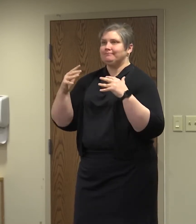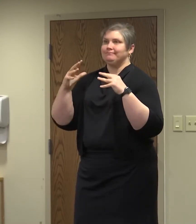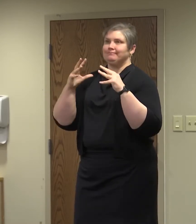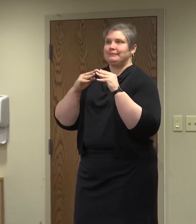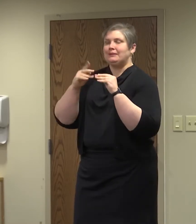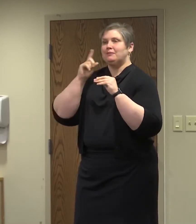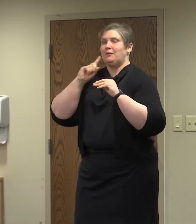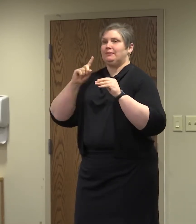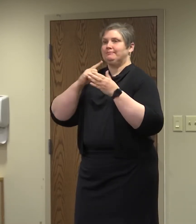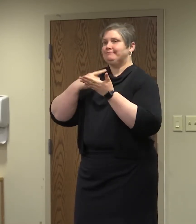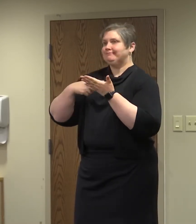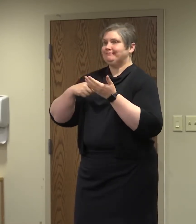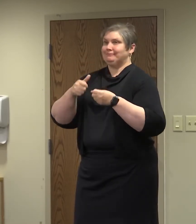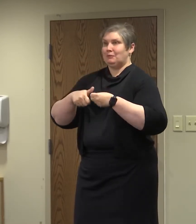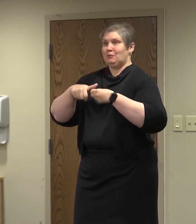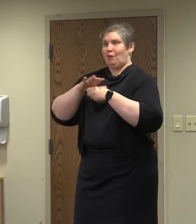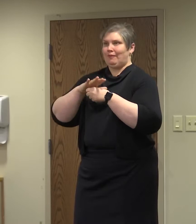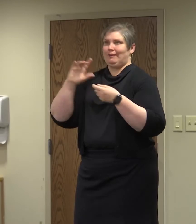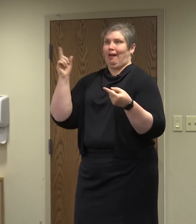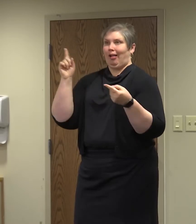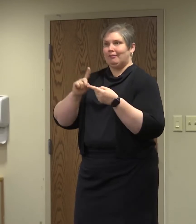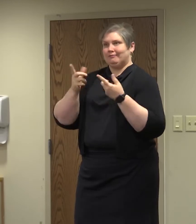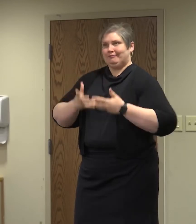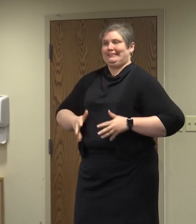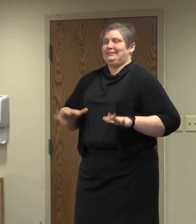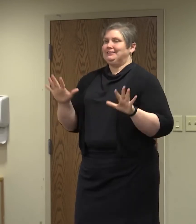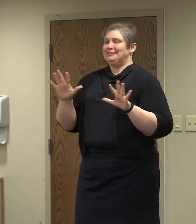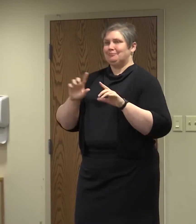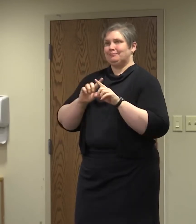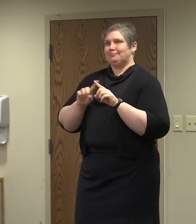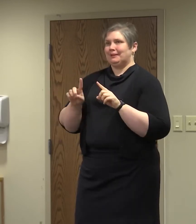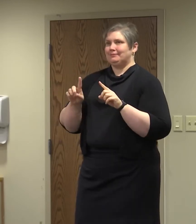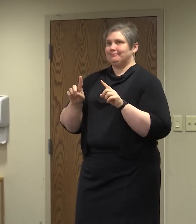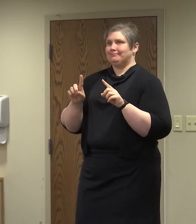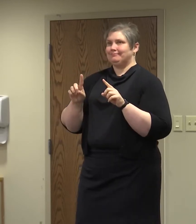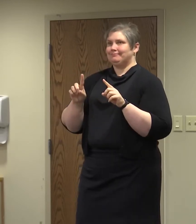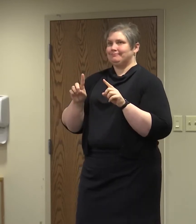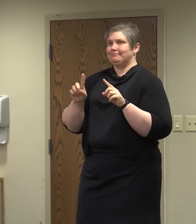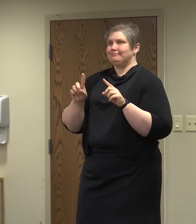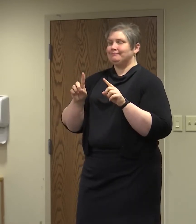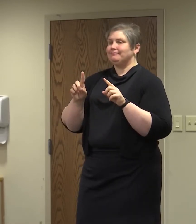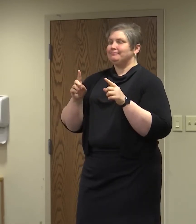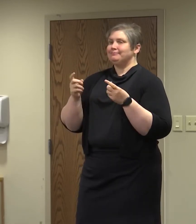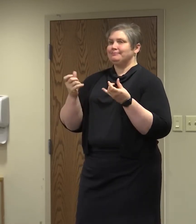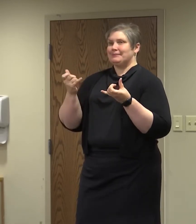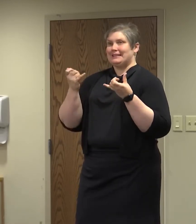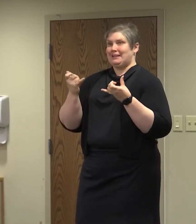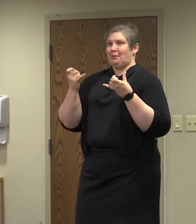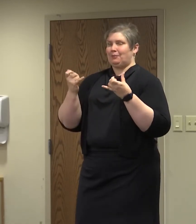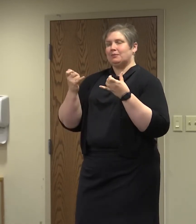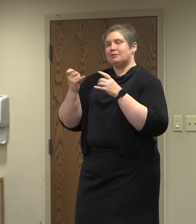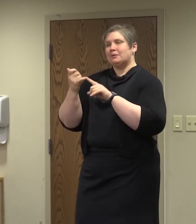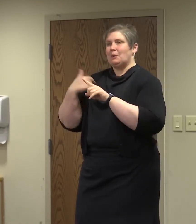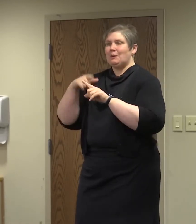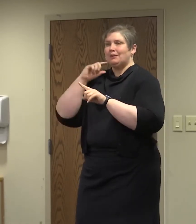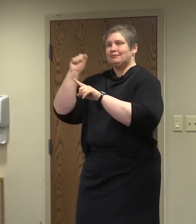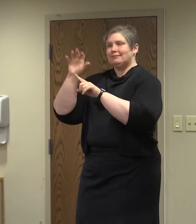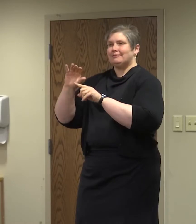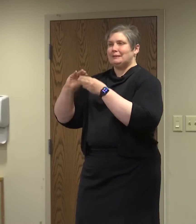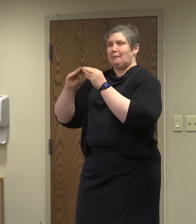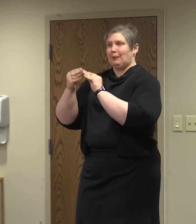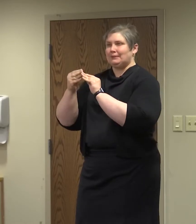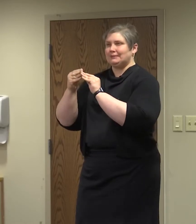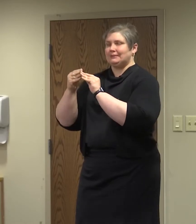hoping that the pandemic was actually coming to an end. I think now as and we'll hear more of the statistics later on, I think we certainly know